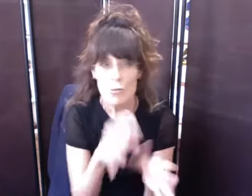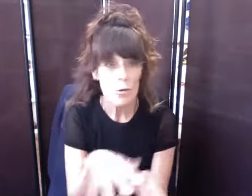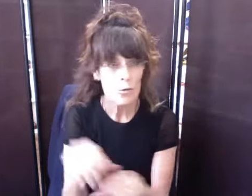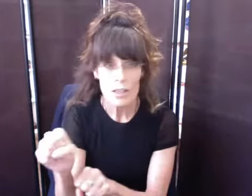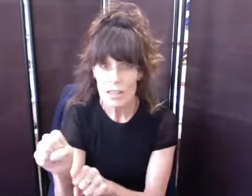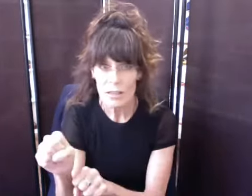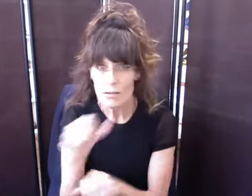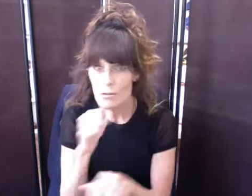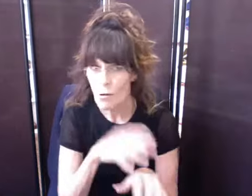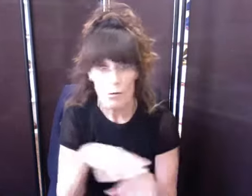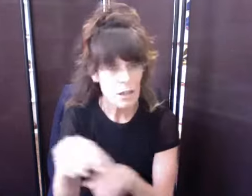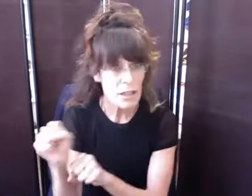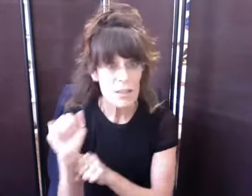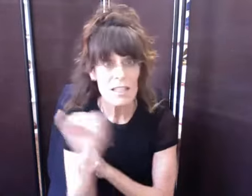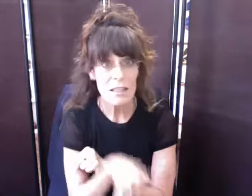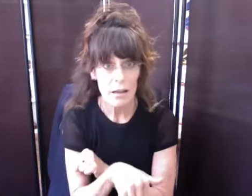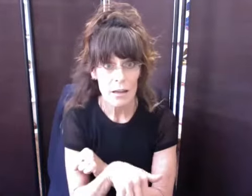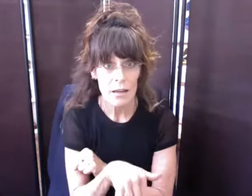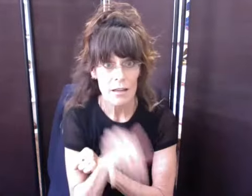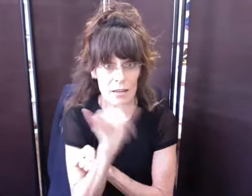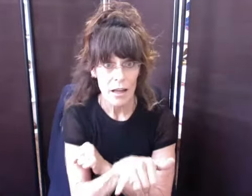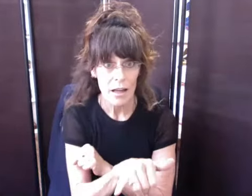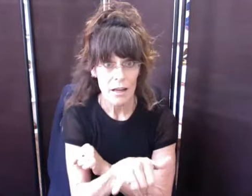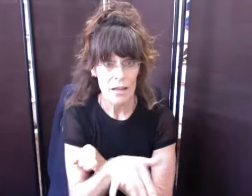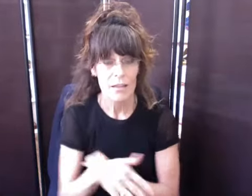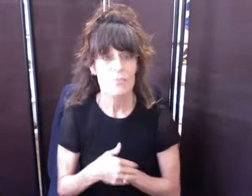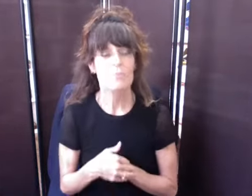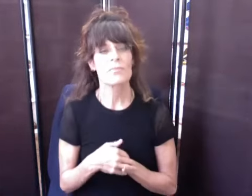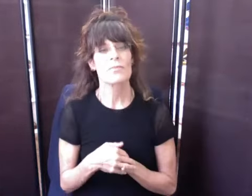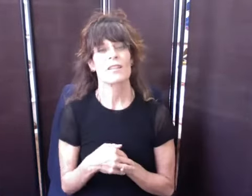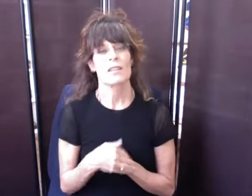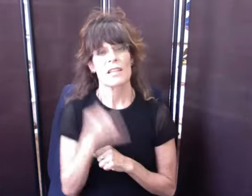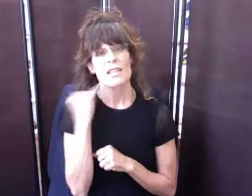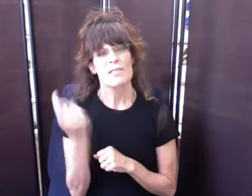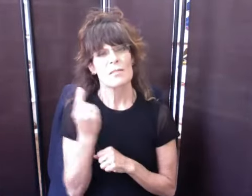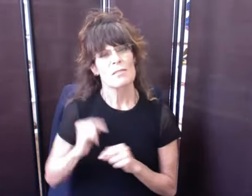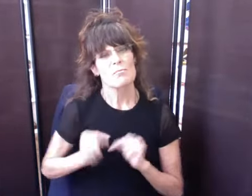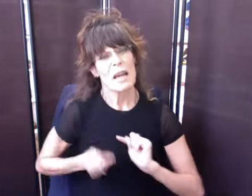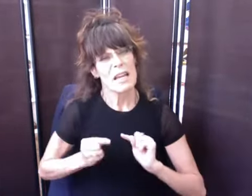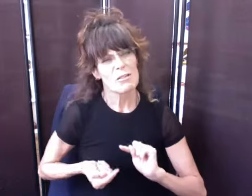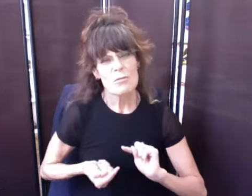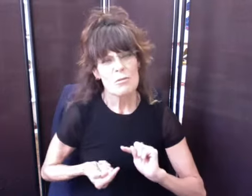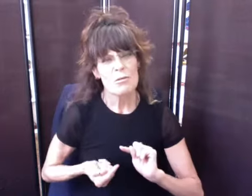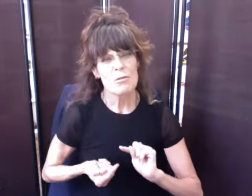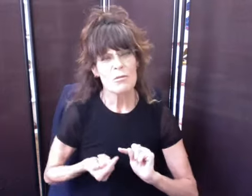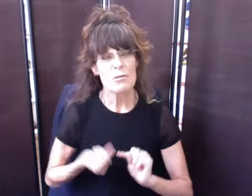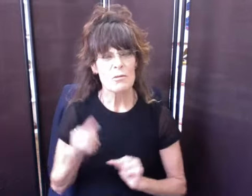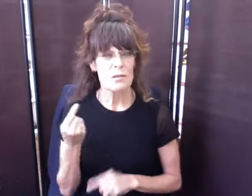leave. Stay. Stay. And if something pings you tonight, if something knocks on that door of your heart and you've